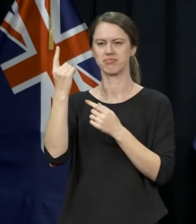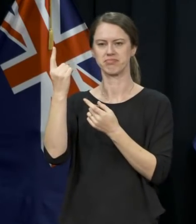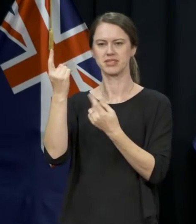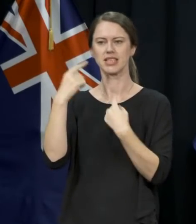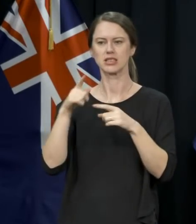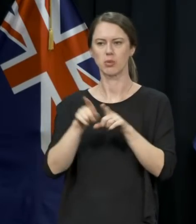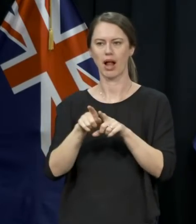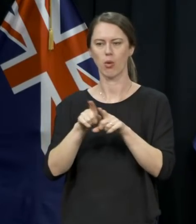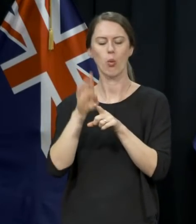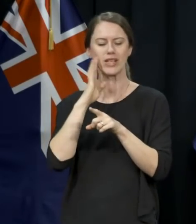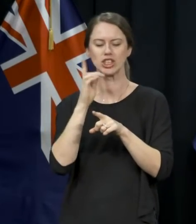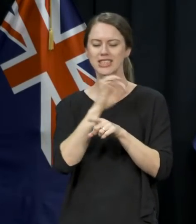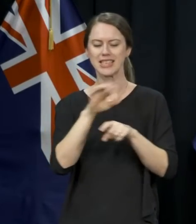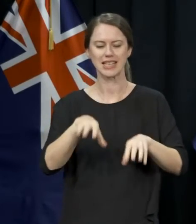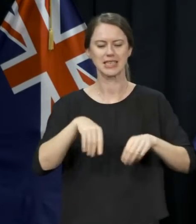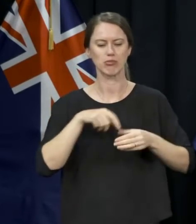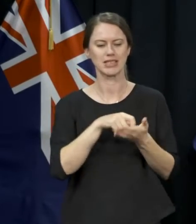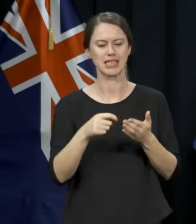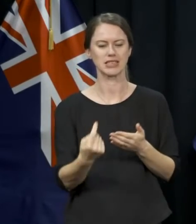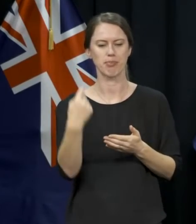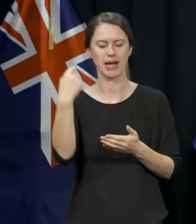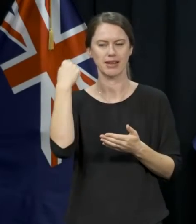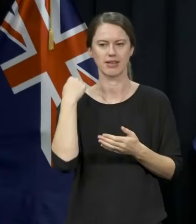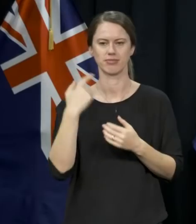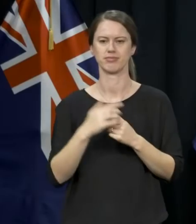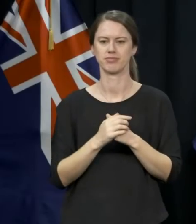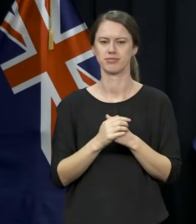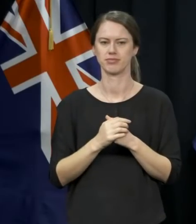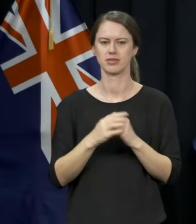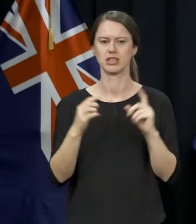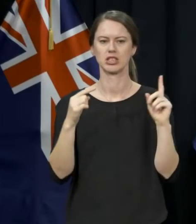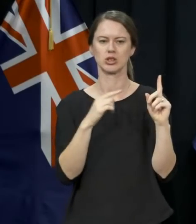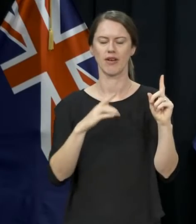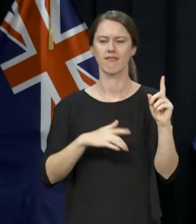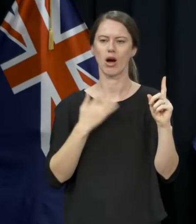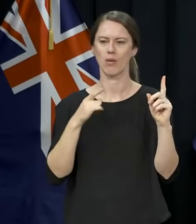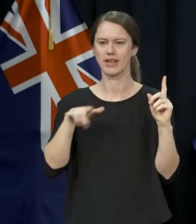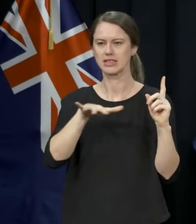to when she didn't accept my resignation when I first put it. She